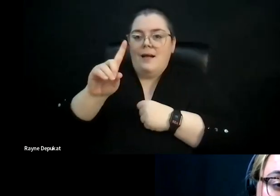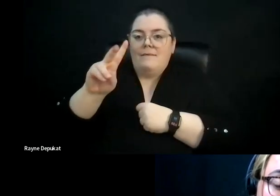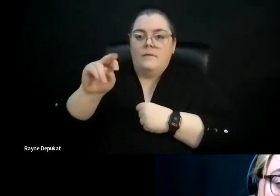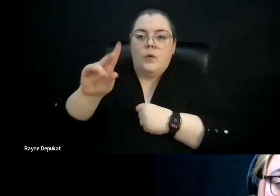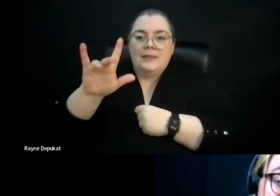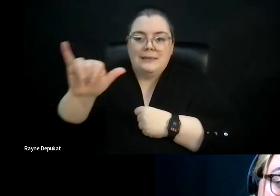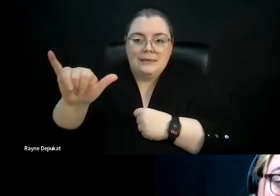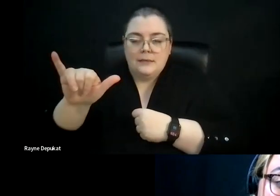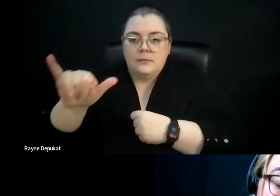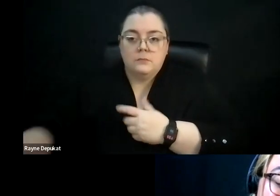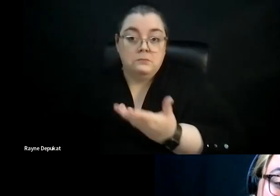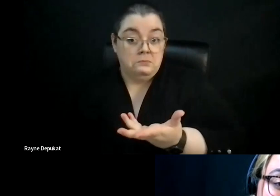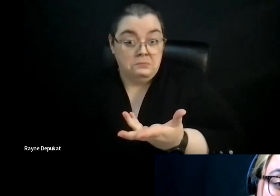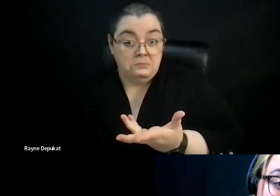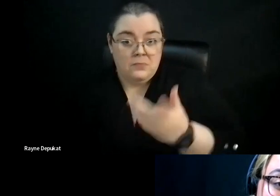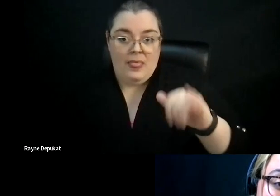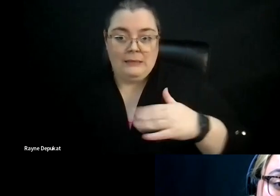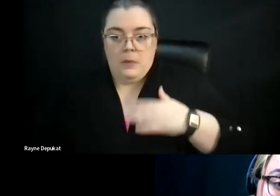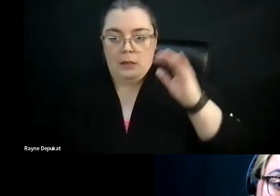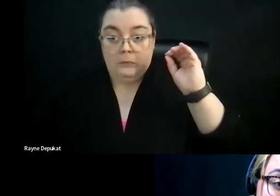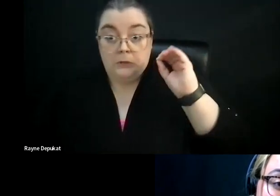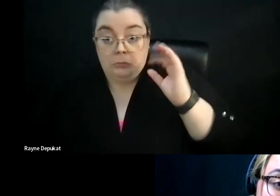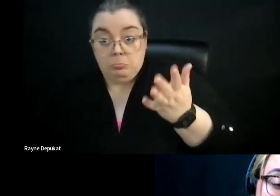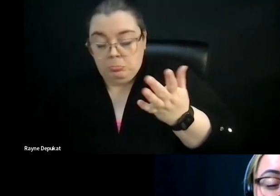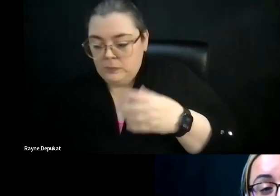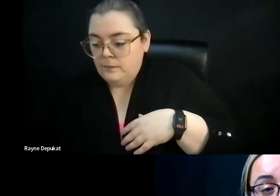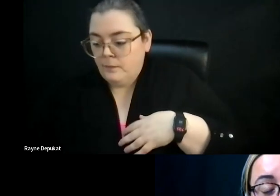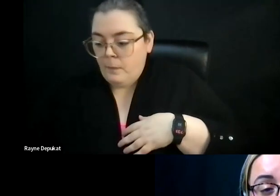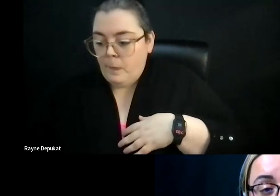the one theme should be advocacy. And that's my opinion.